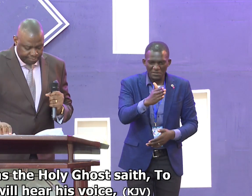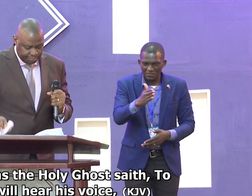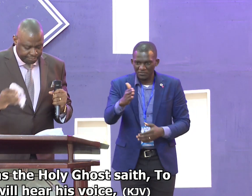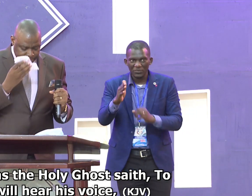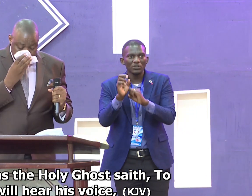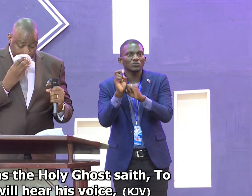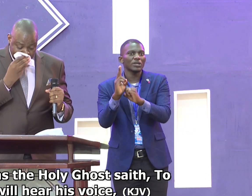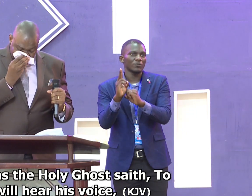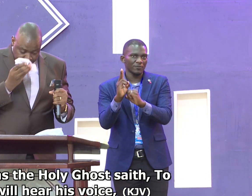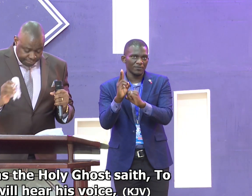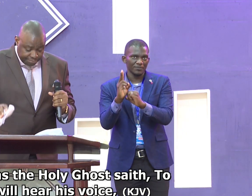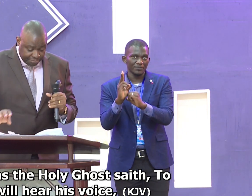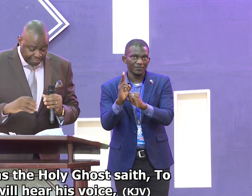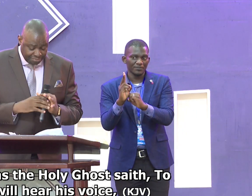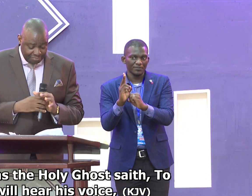12.